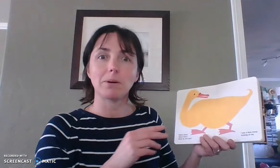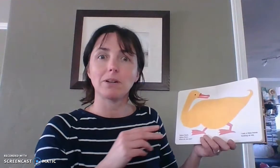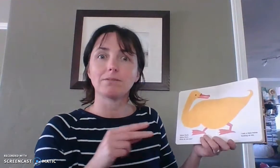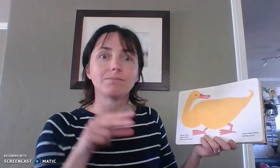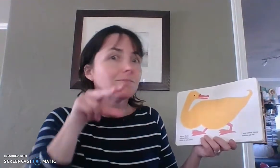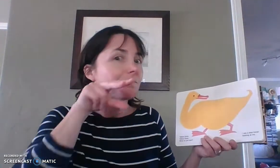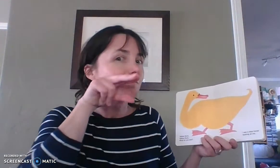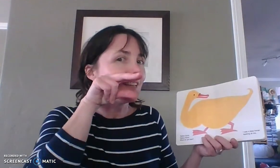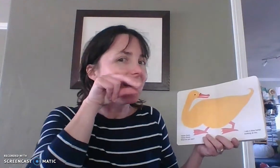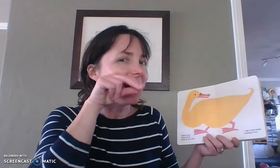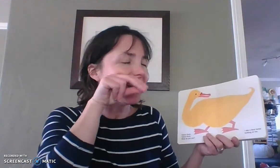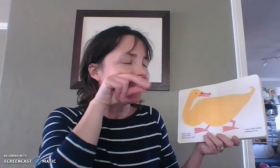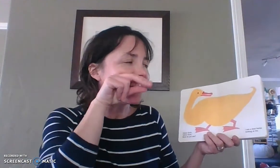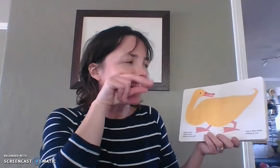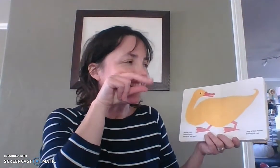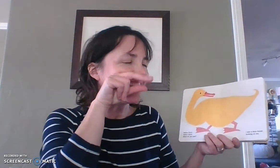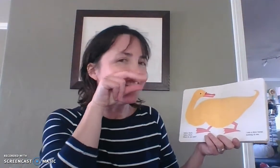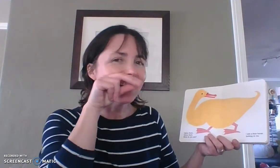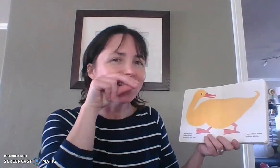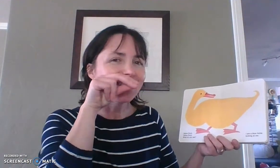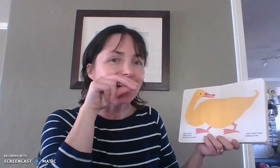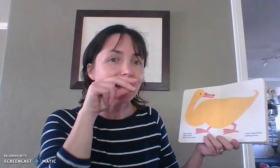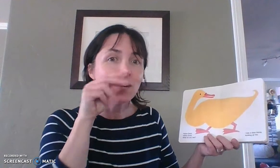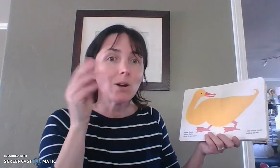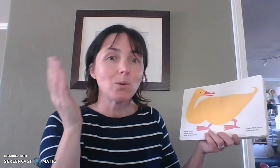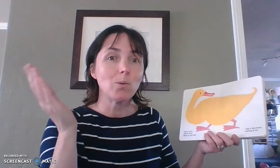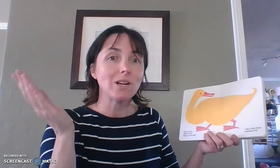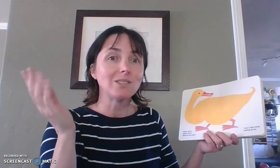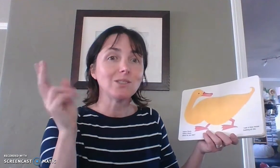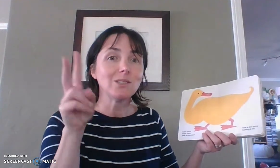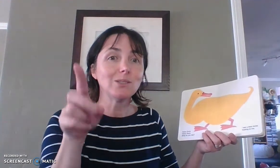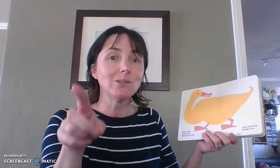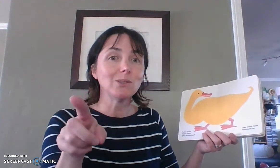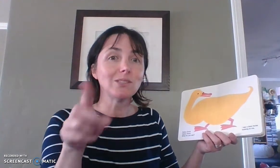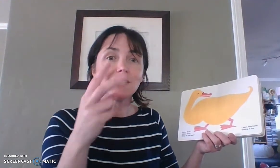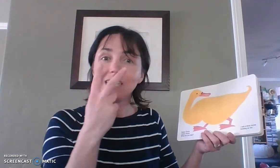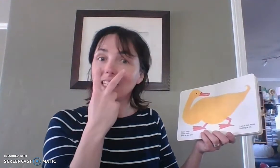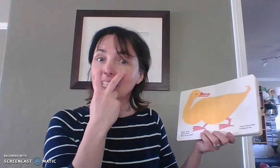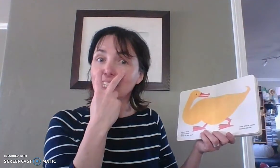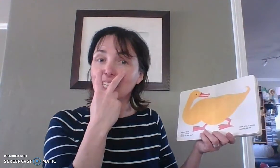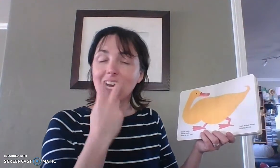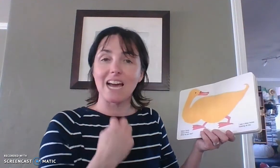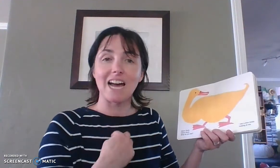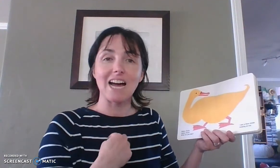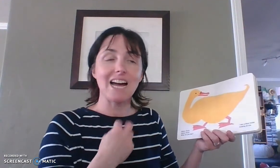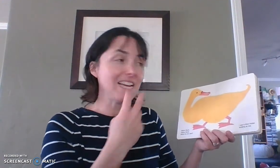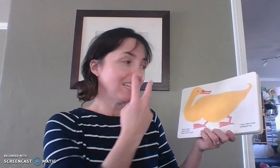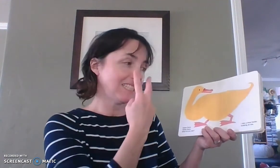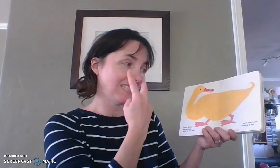Remember? Yellow duck, what do you see? I